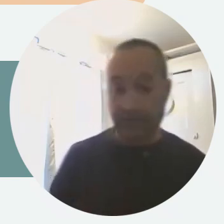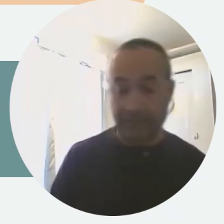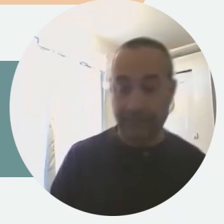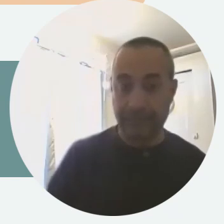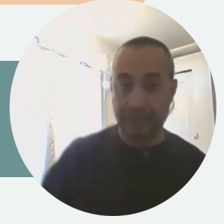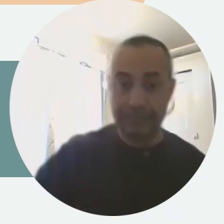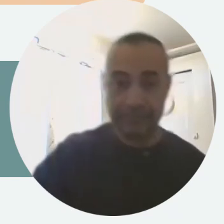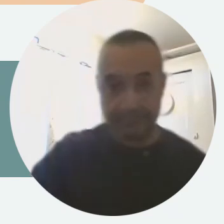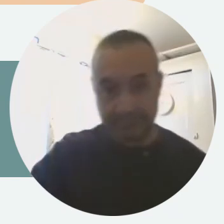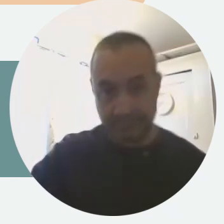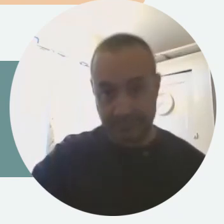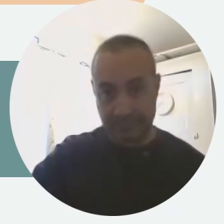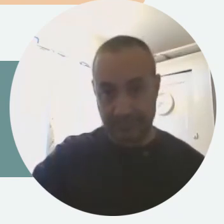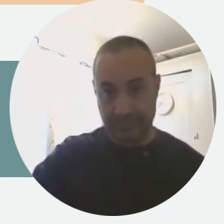life.